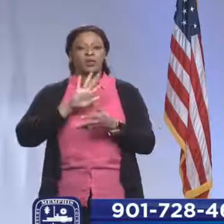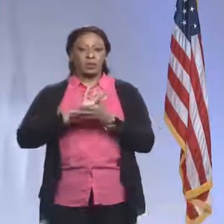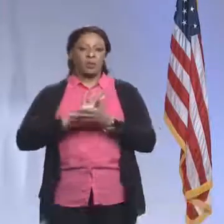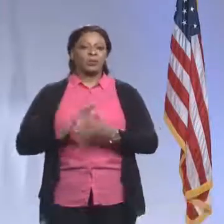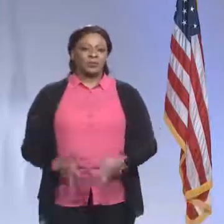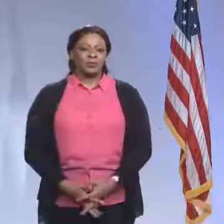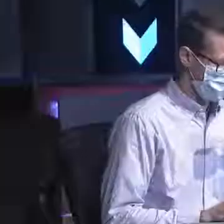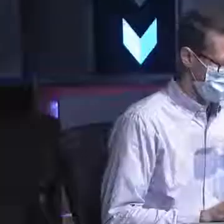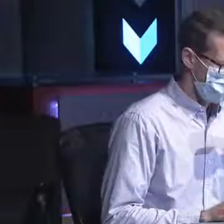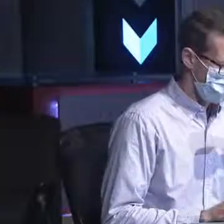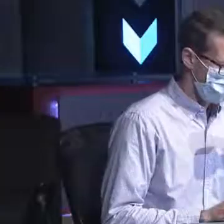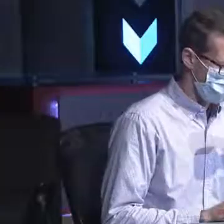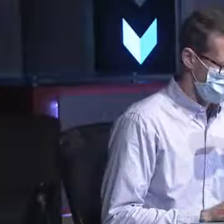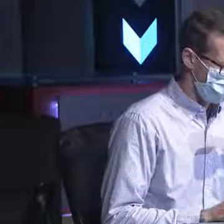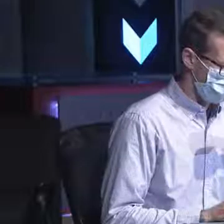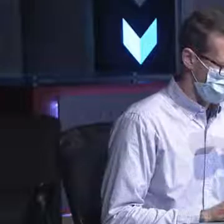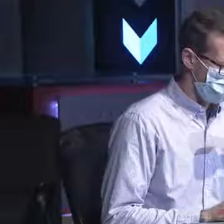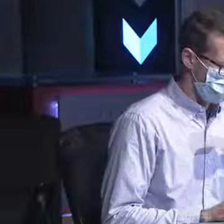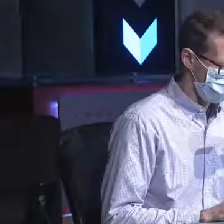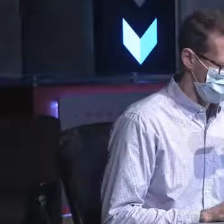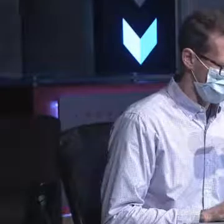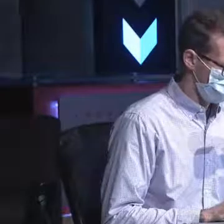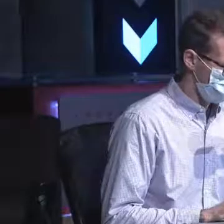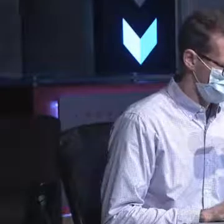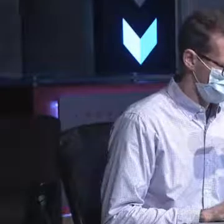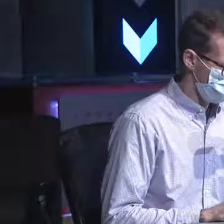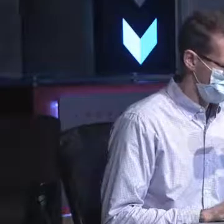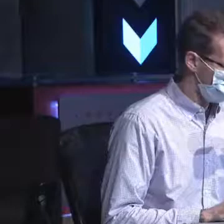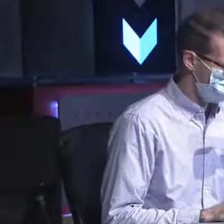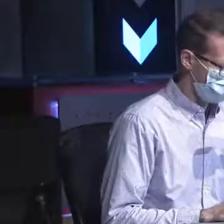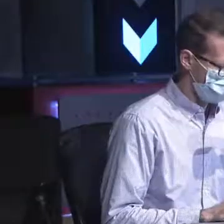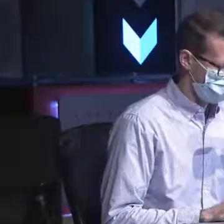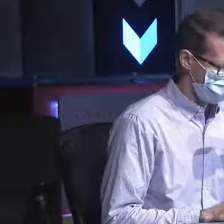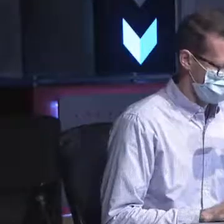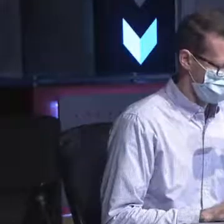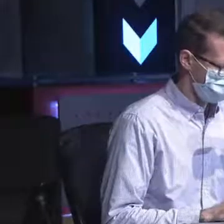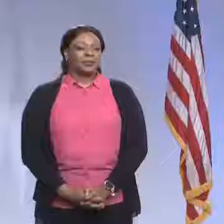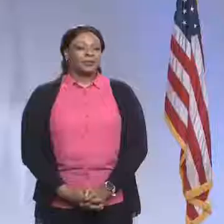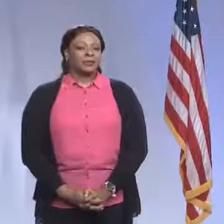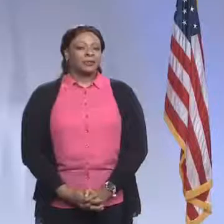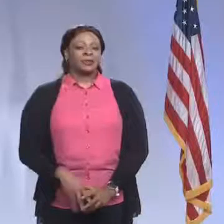schools. Bradley Broders with Local Memphis 24.